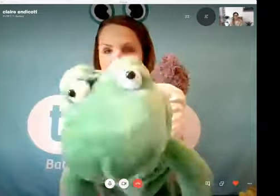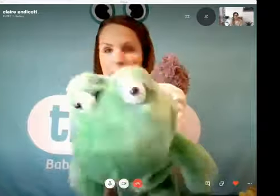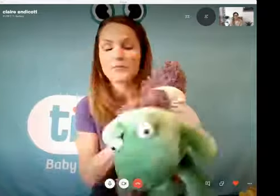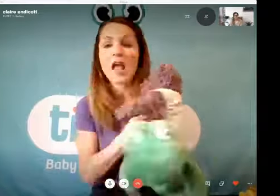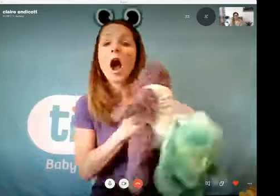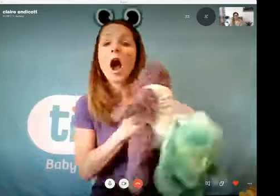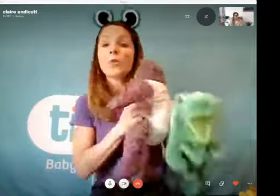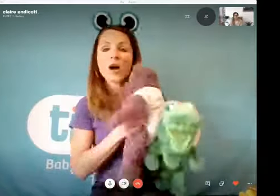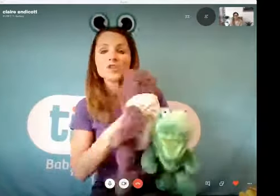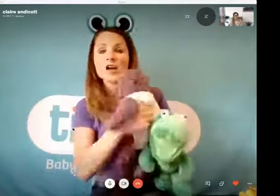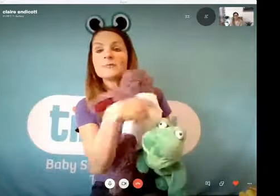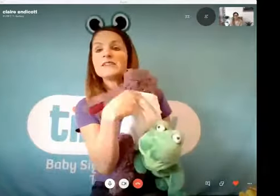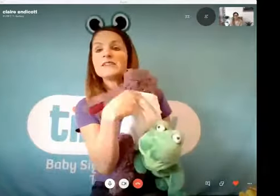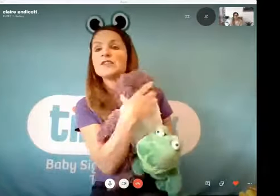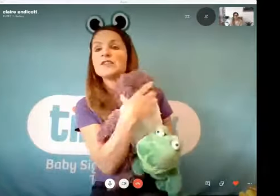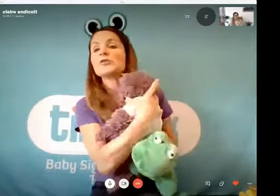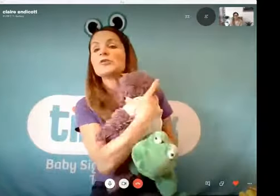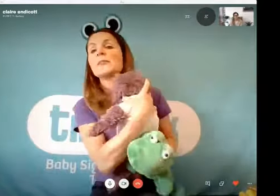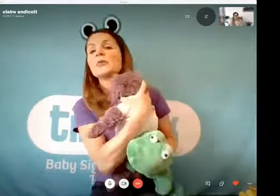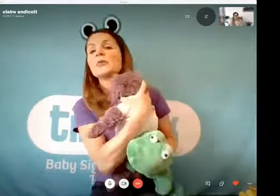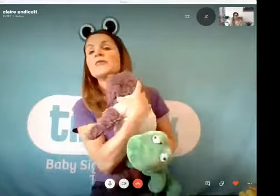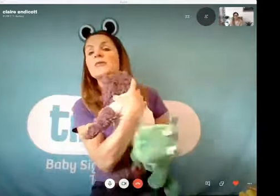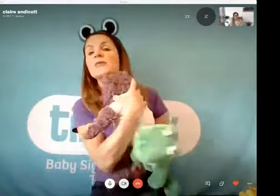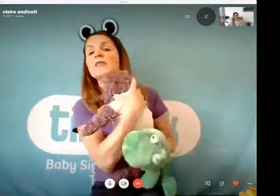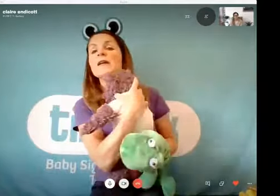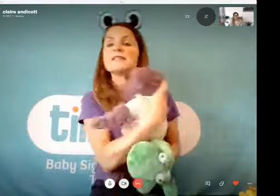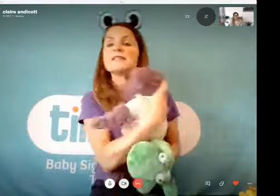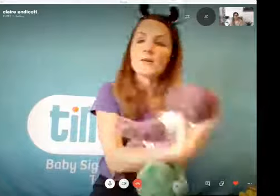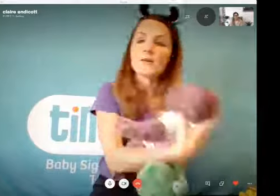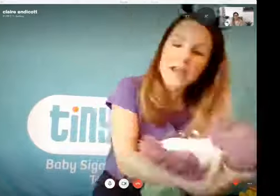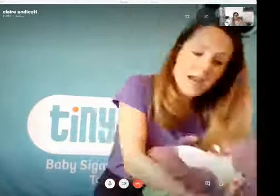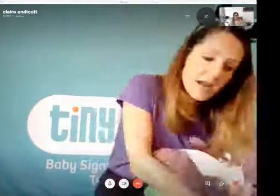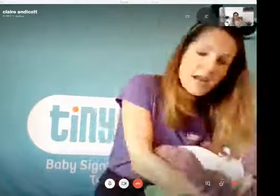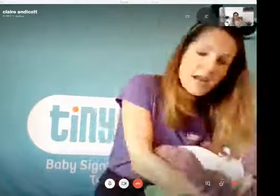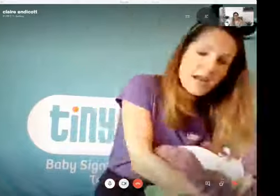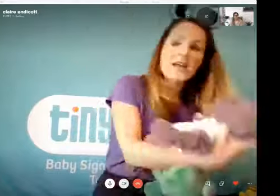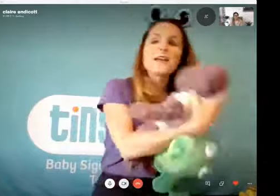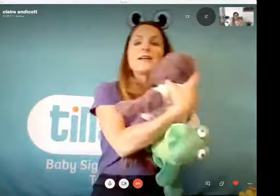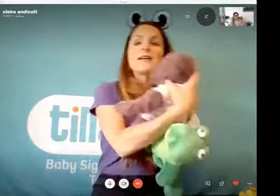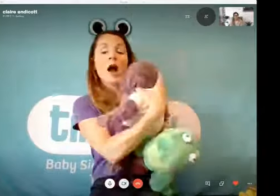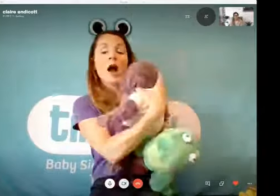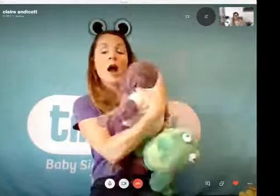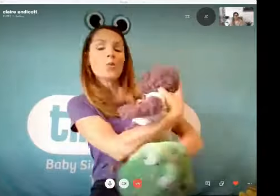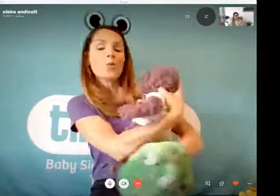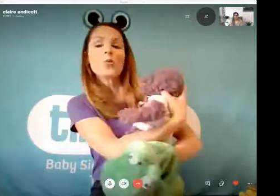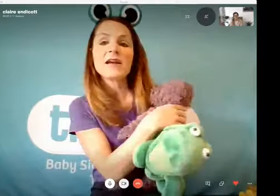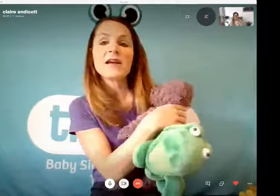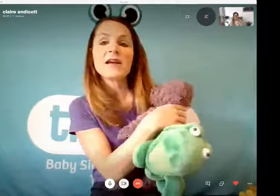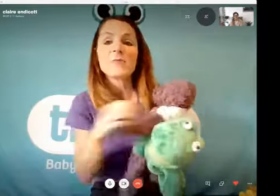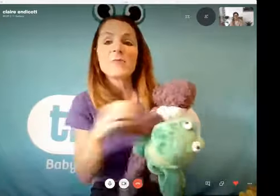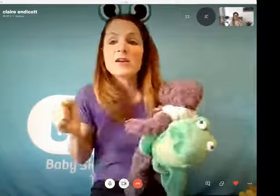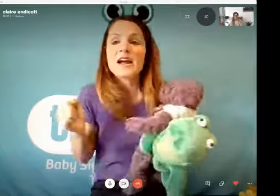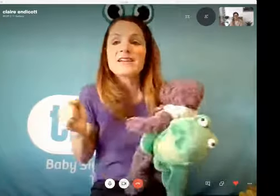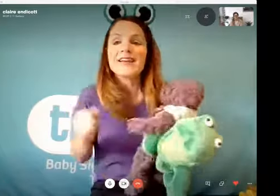yum. One jumped into the pool. Ready with your babies? Whee! Where it was nice and cool.